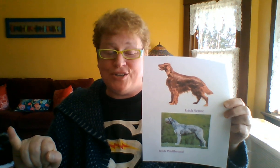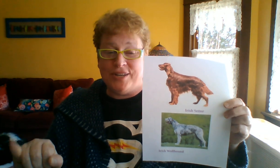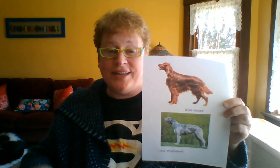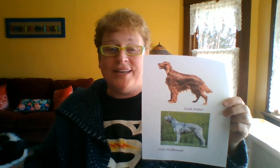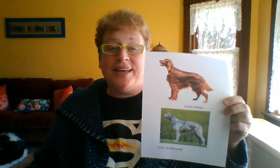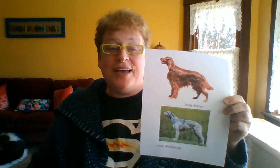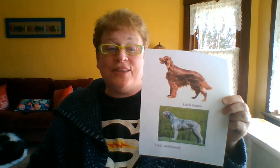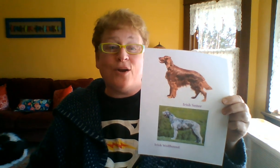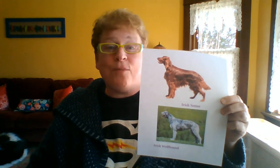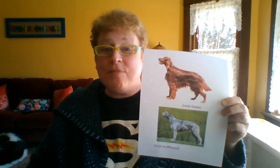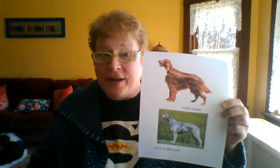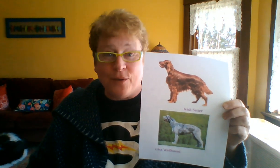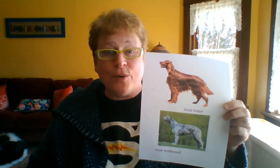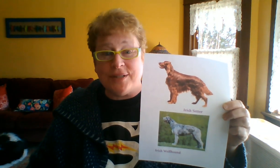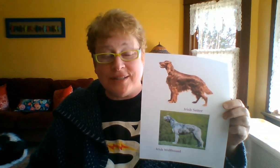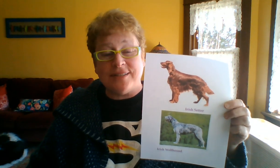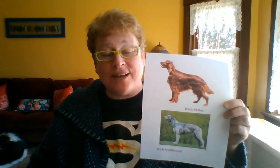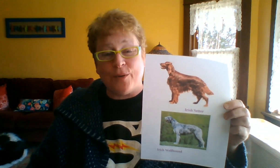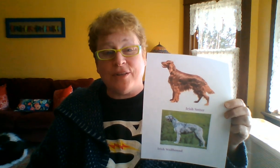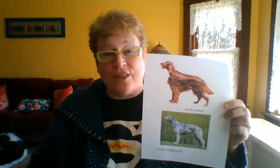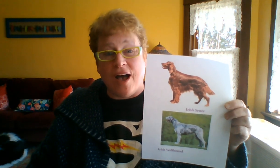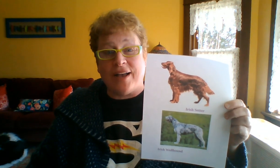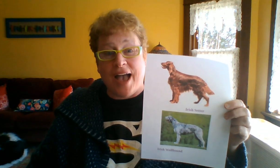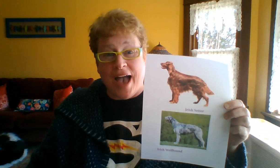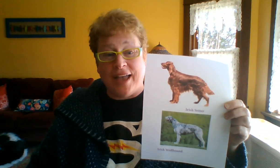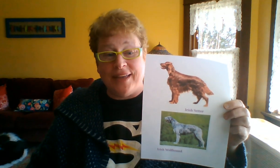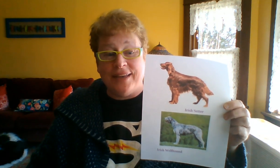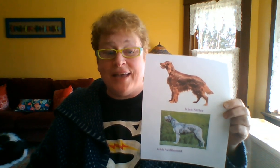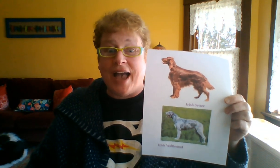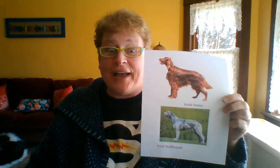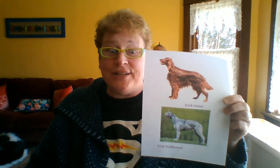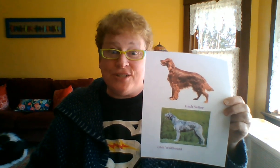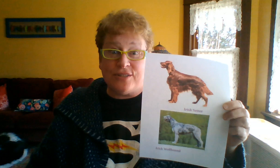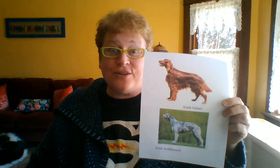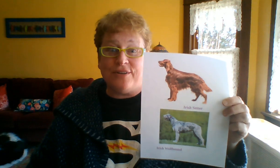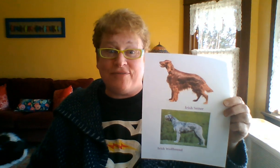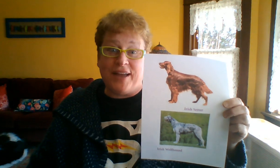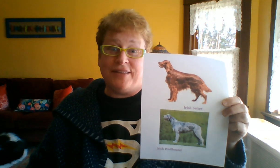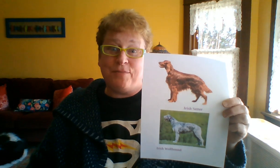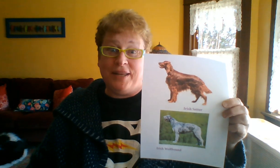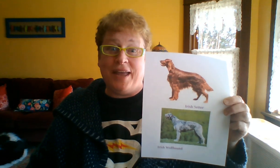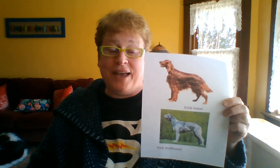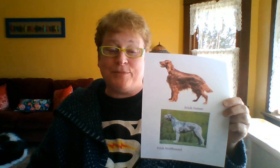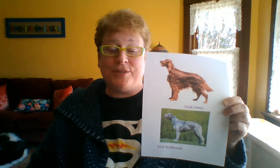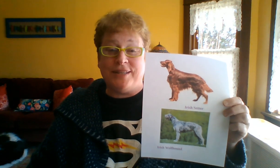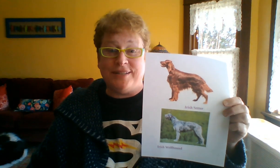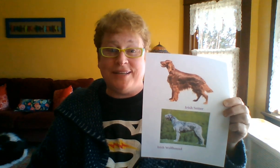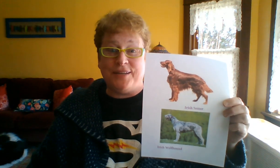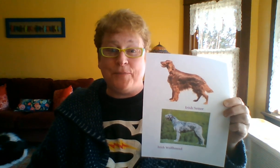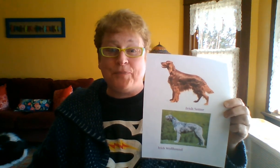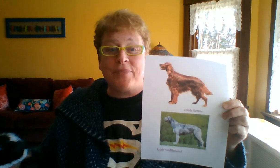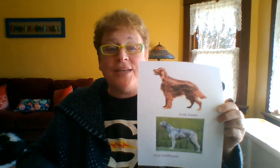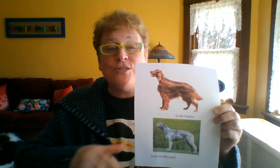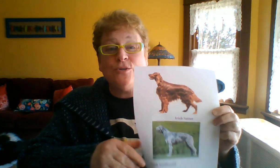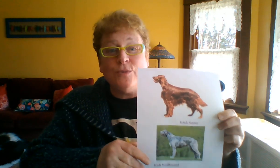Irish. There are many words that start with a long I. I just couldn't find that many animals that did. So to